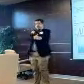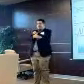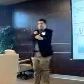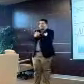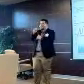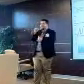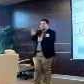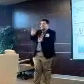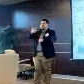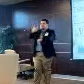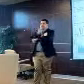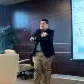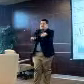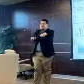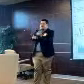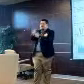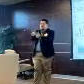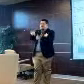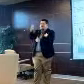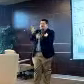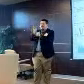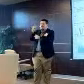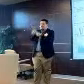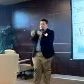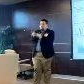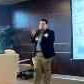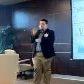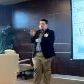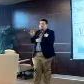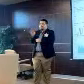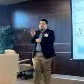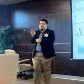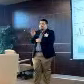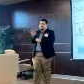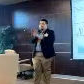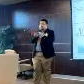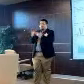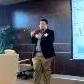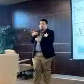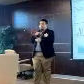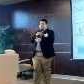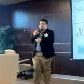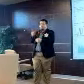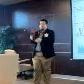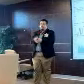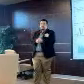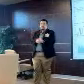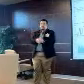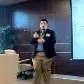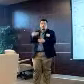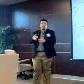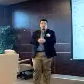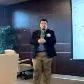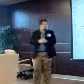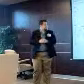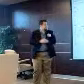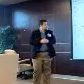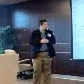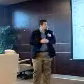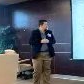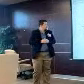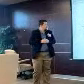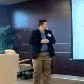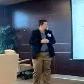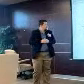are not vaccinated with the highest number of community members there. You can go to the next one.